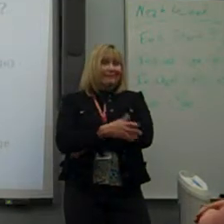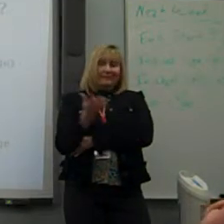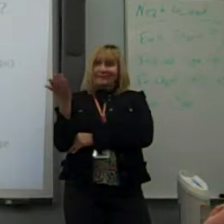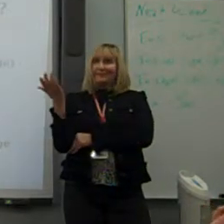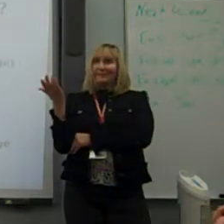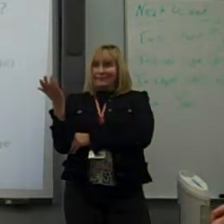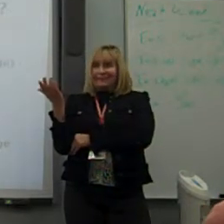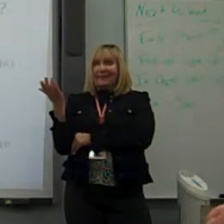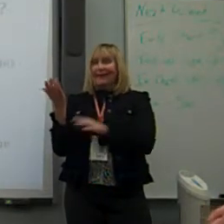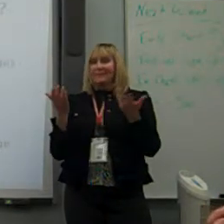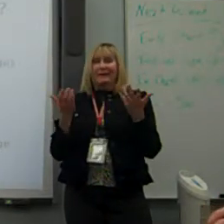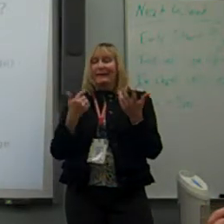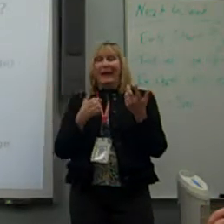job.